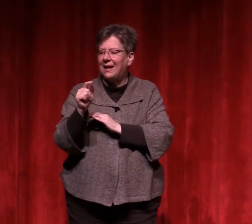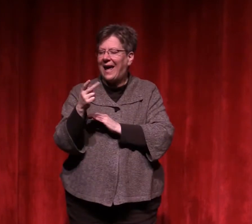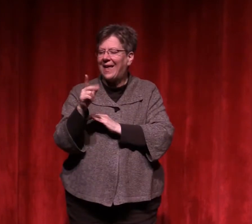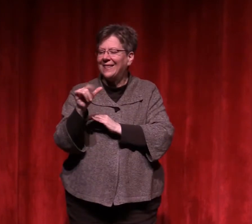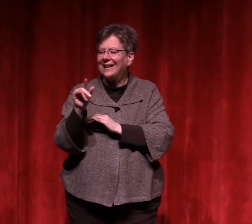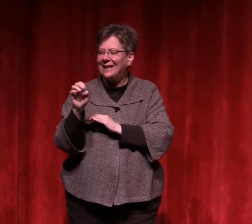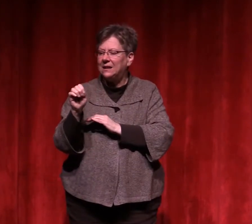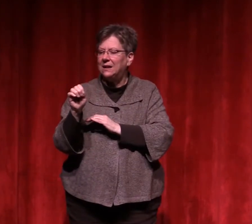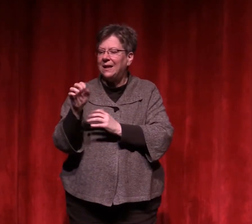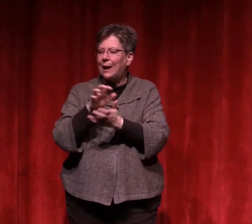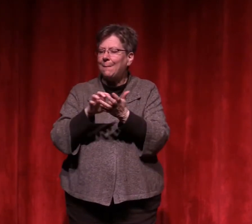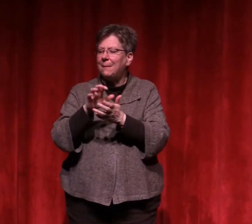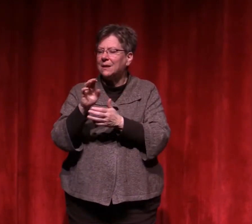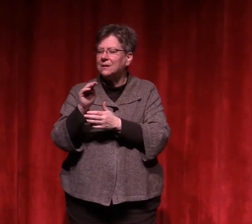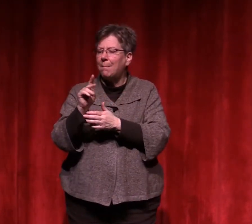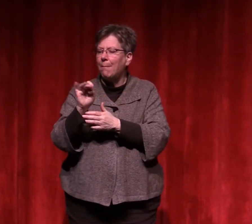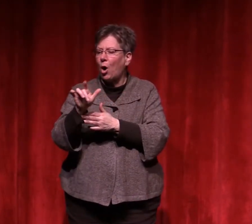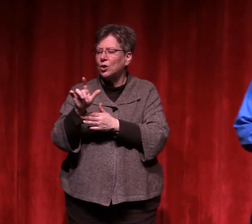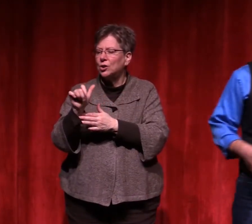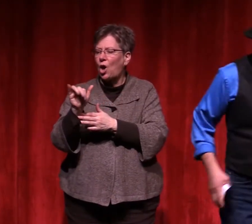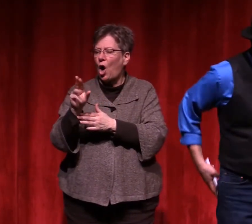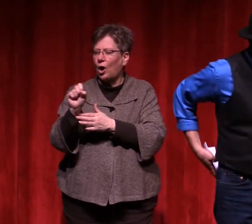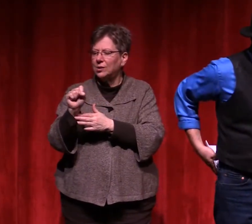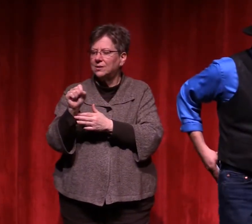martial arts. Please welcome Dave Boulter.